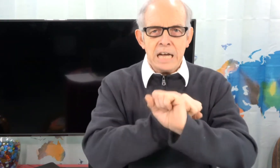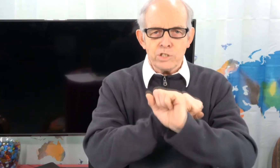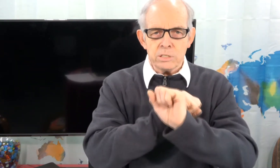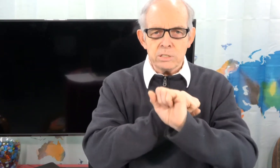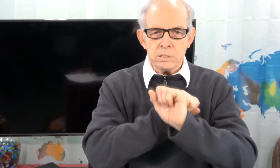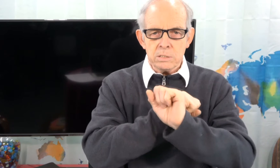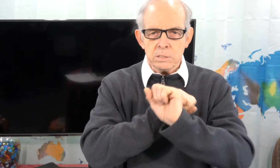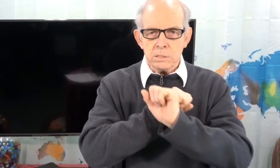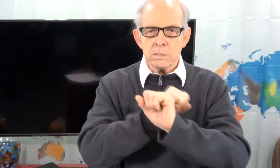Protection.